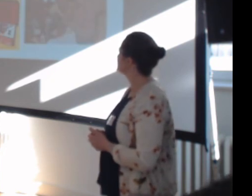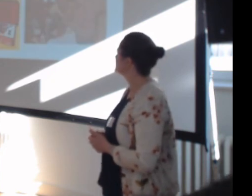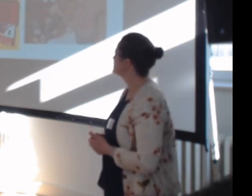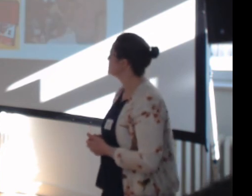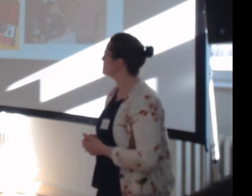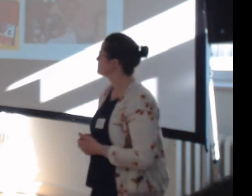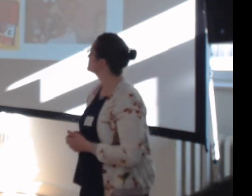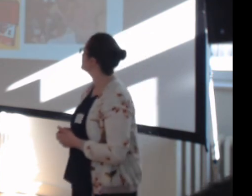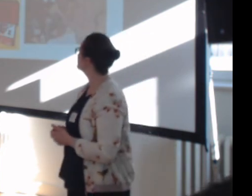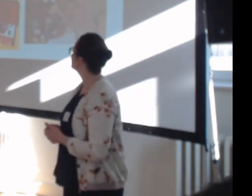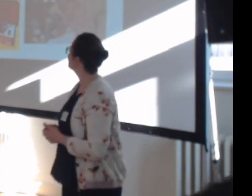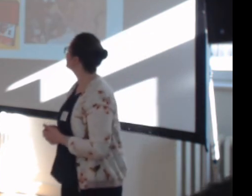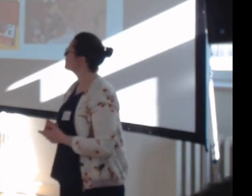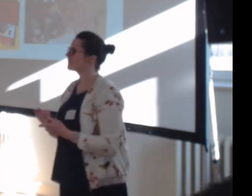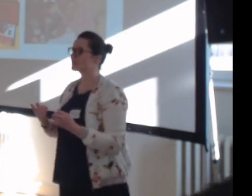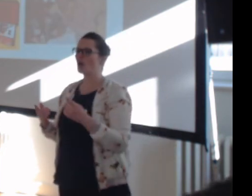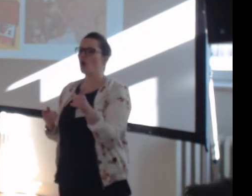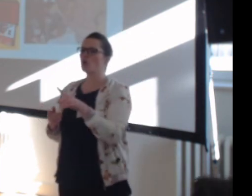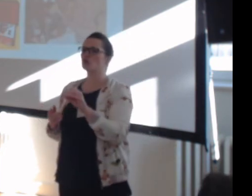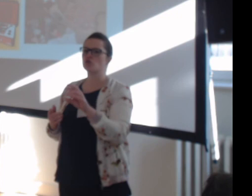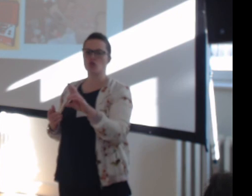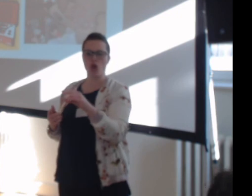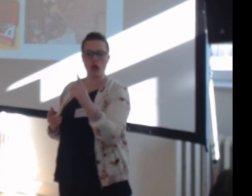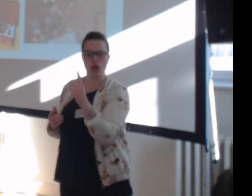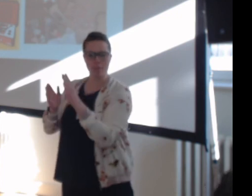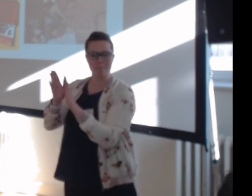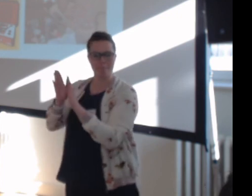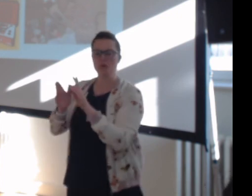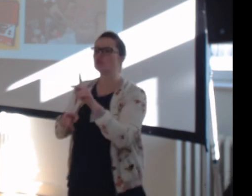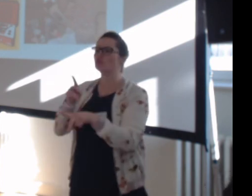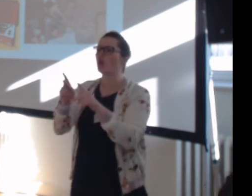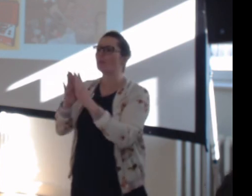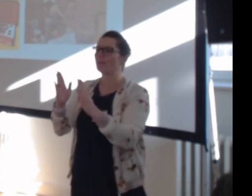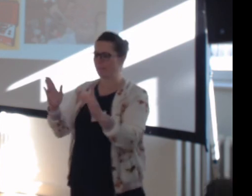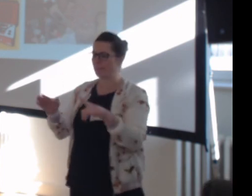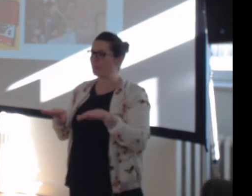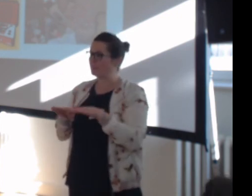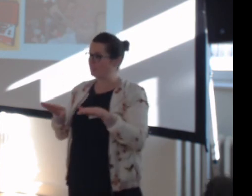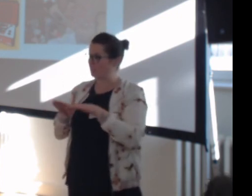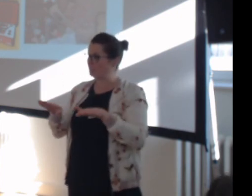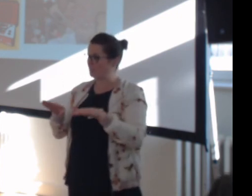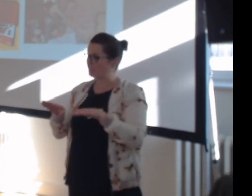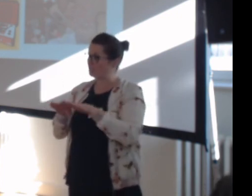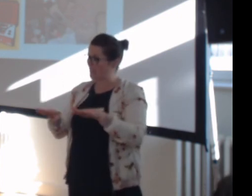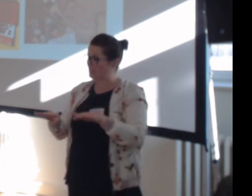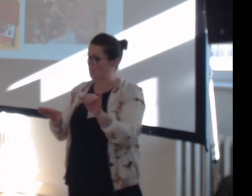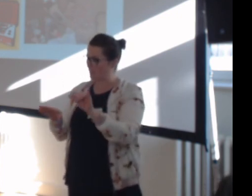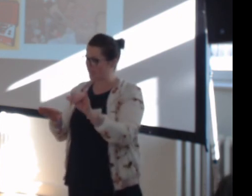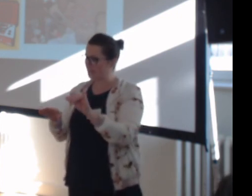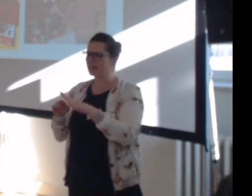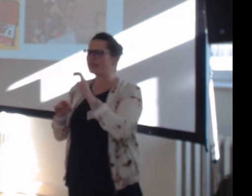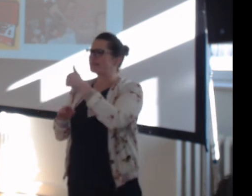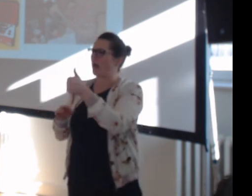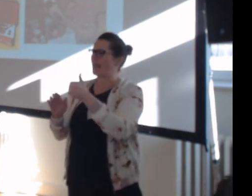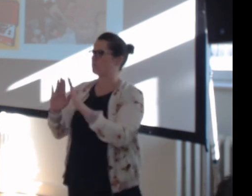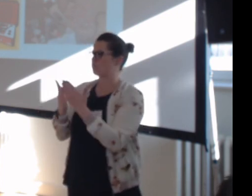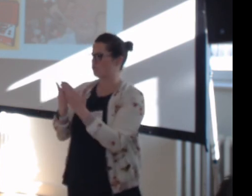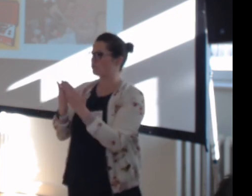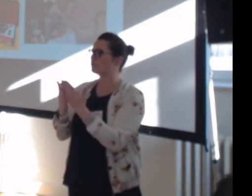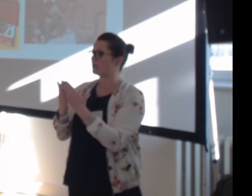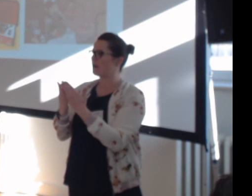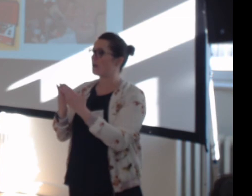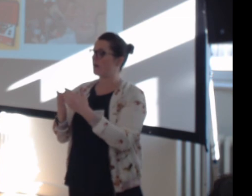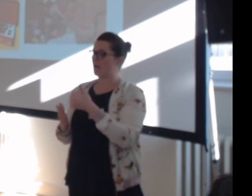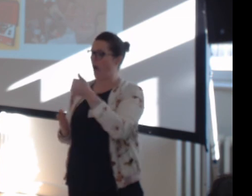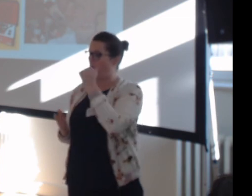I move on to Zorbib. The baseline of Zorbib, a special library connected to Red Cross Flanders, is more than a book. If I have